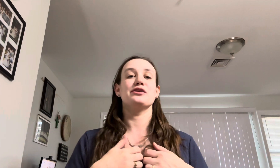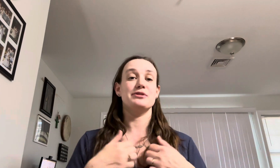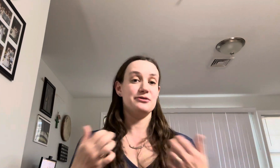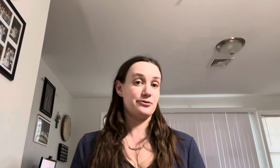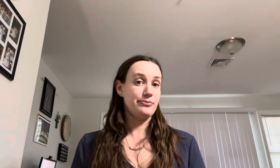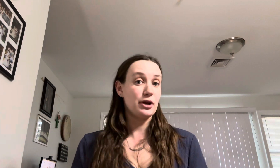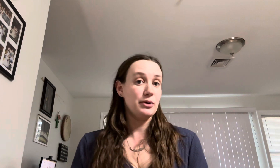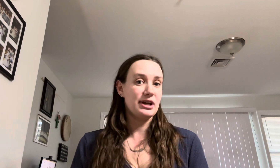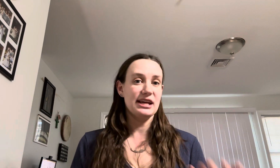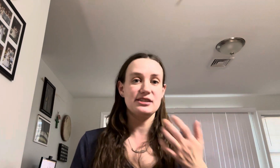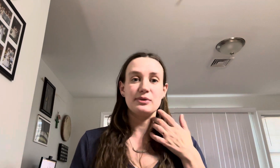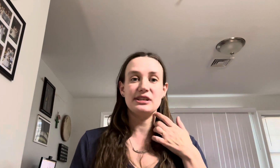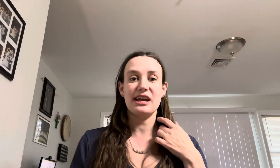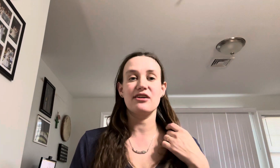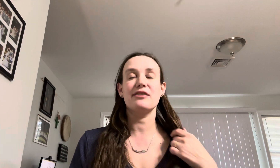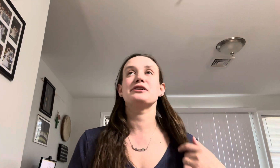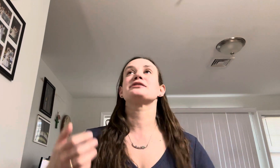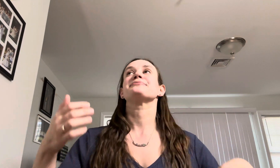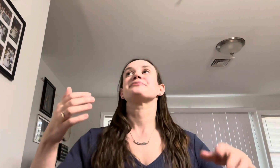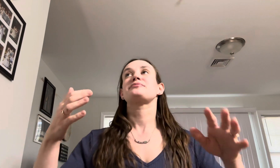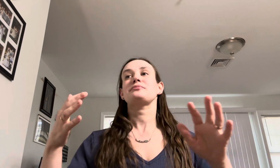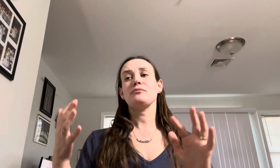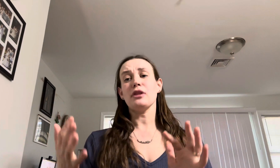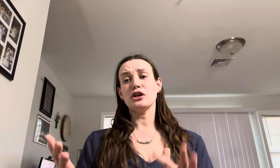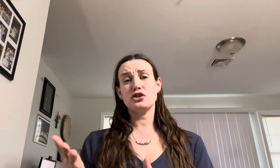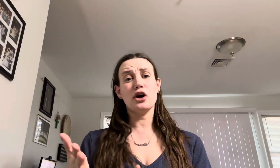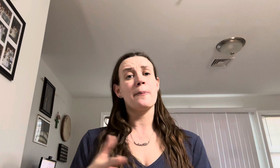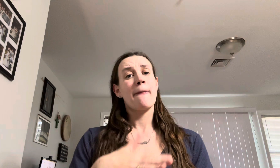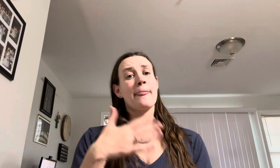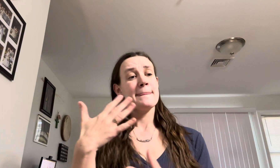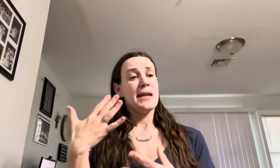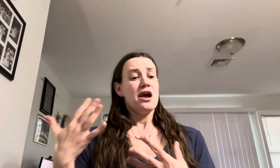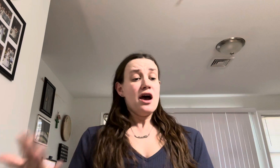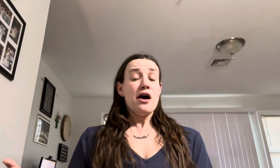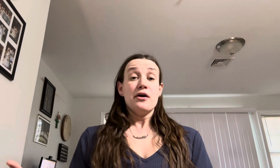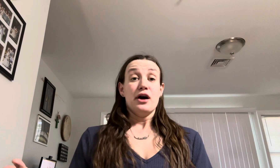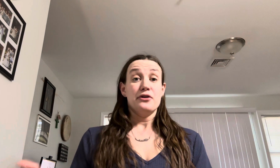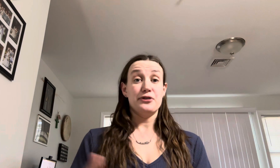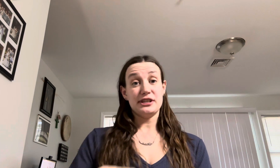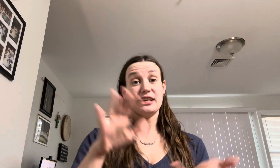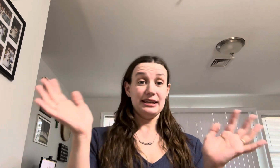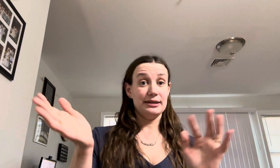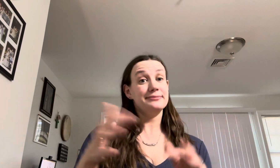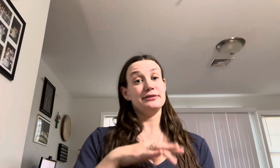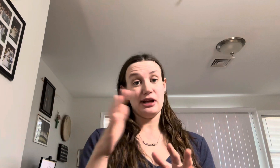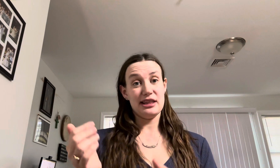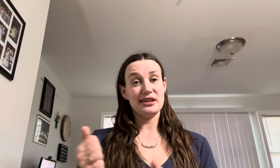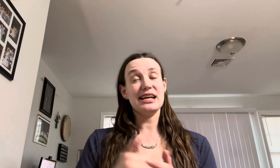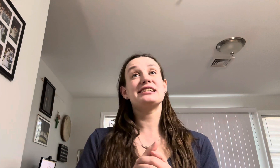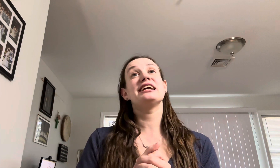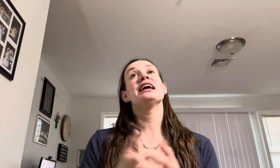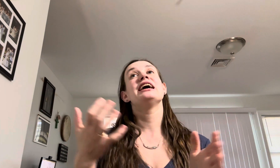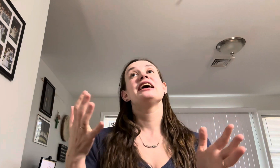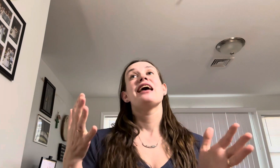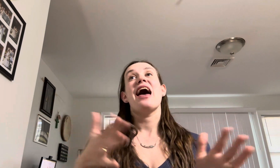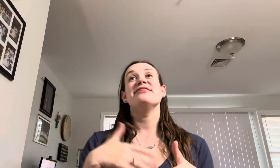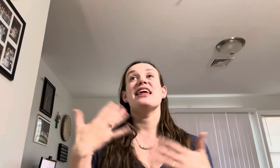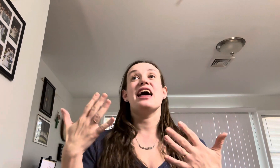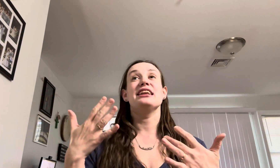of communication with these caregivers. So first thing, you get their attention, and then you